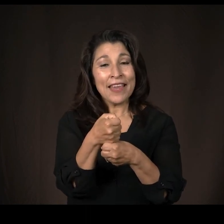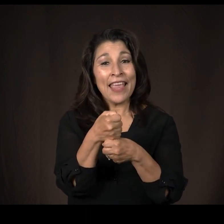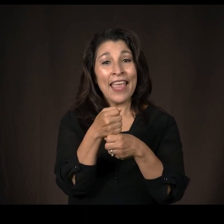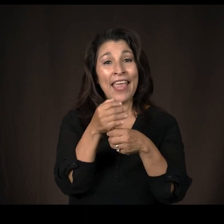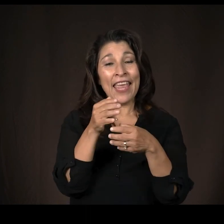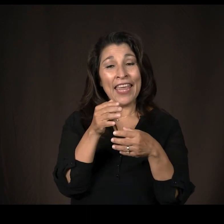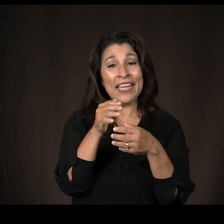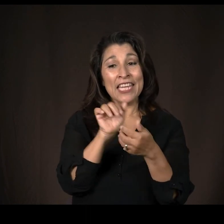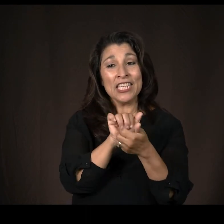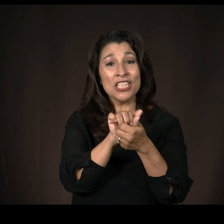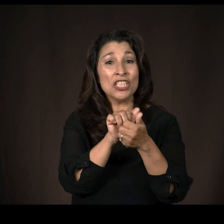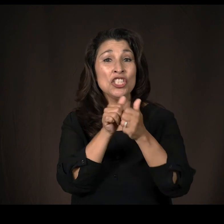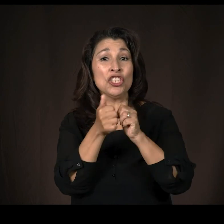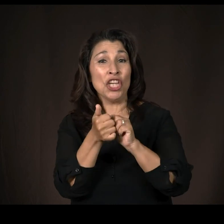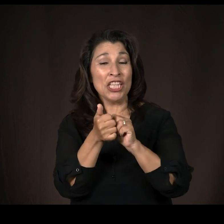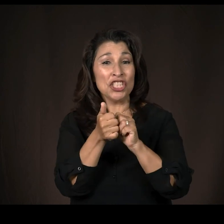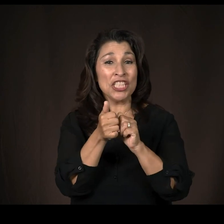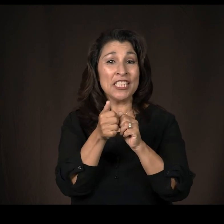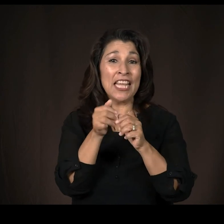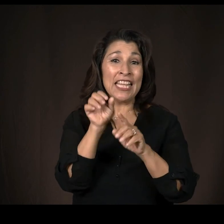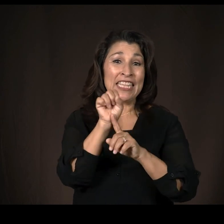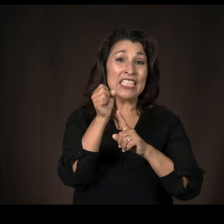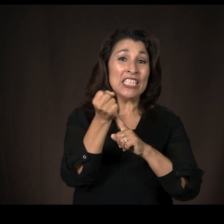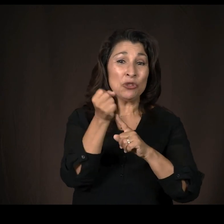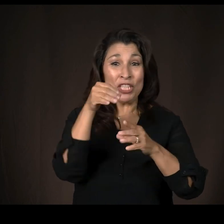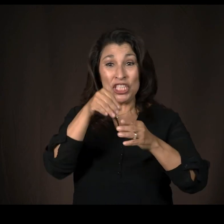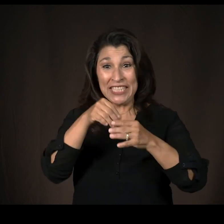in making a difference in our world.